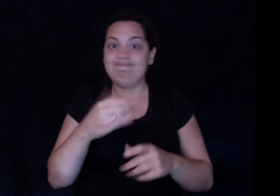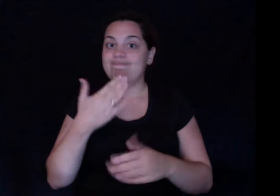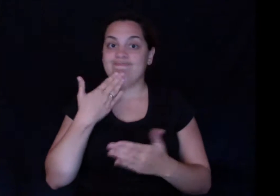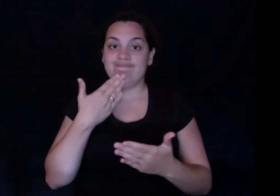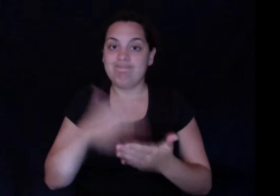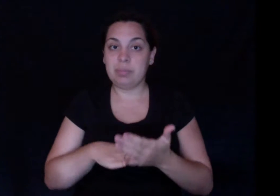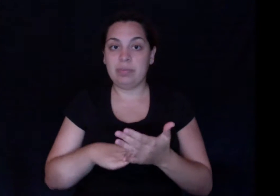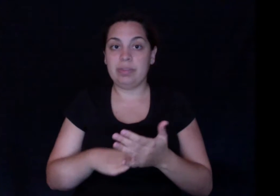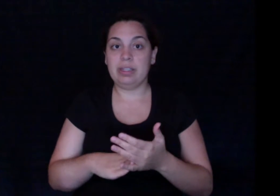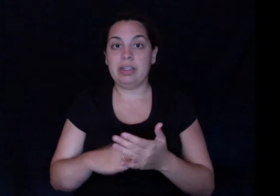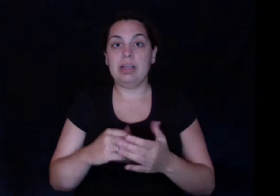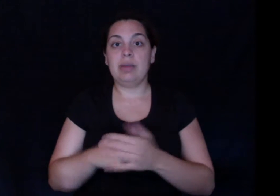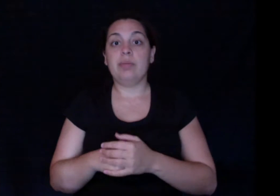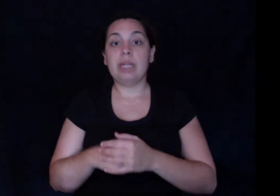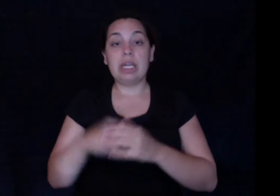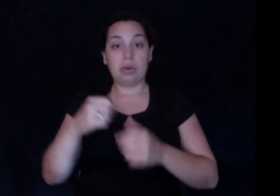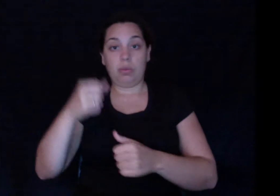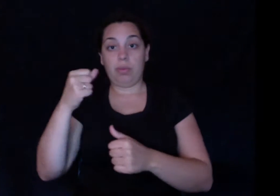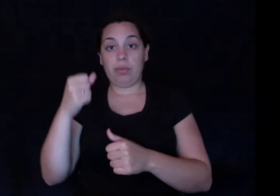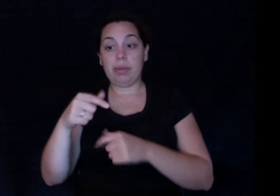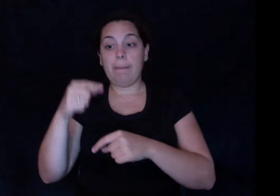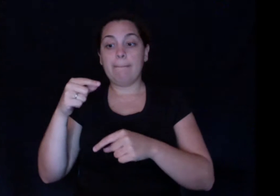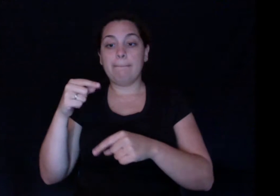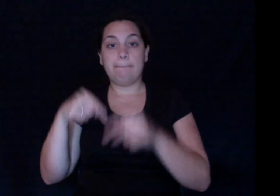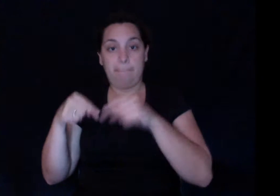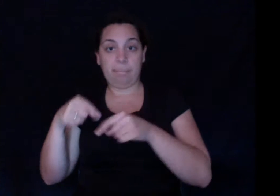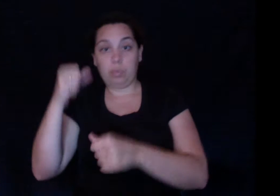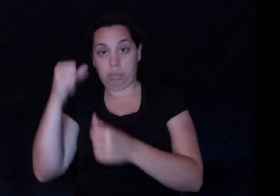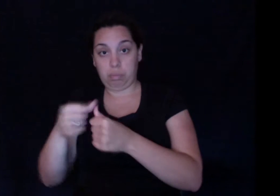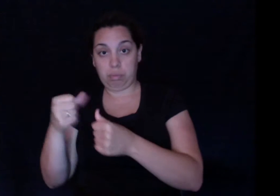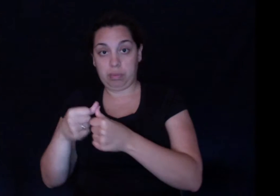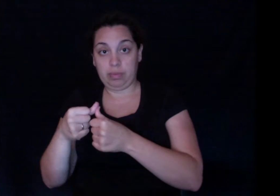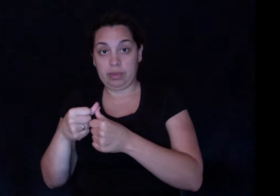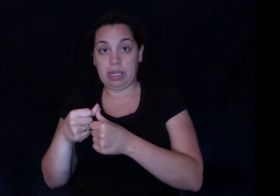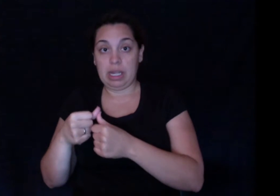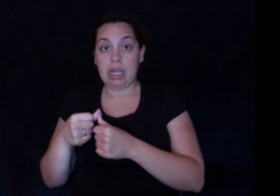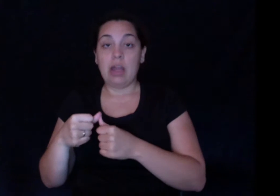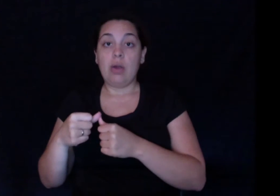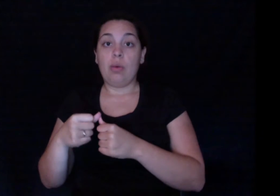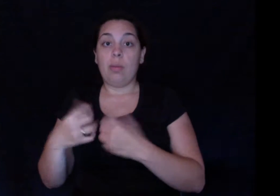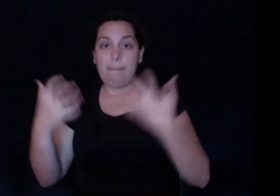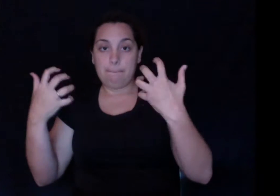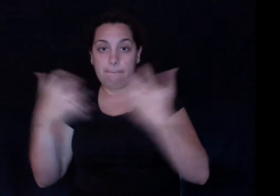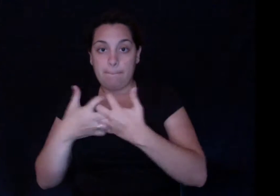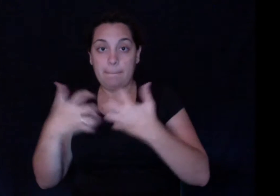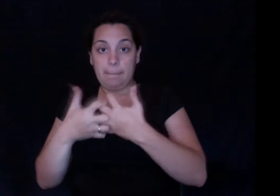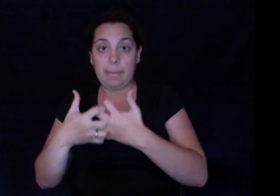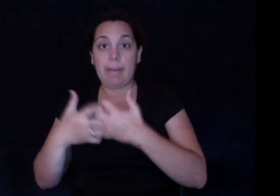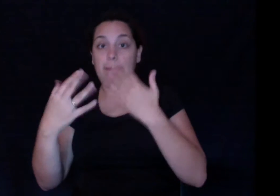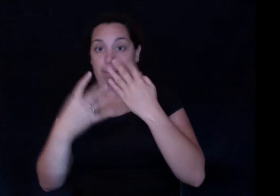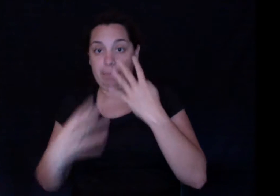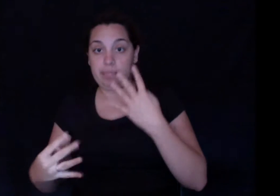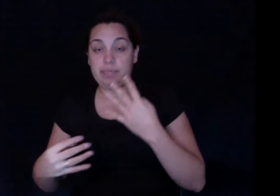if the mother is negative and the fetus developing inside her is positive, it's possible for a little bit of the baby's